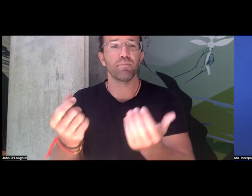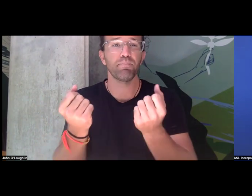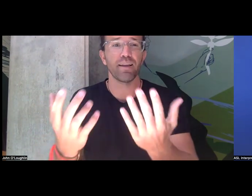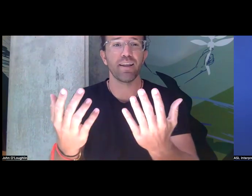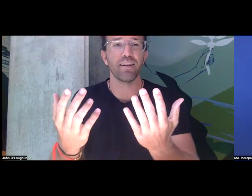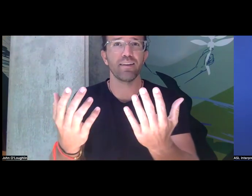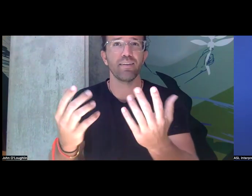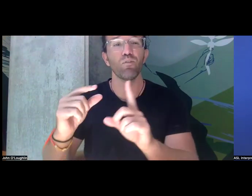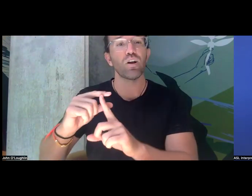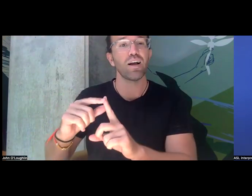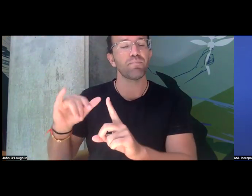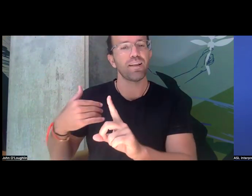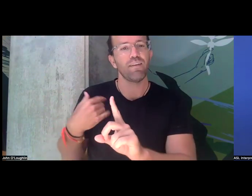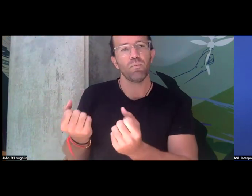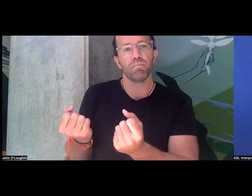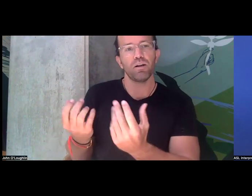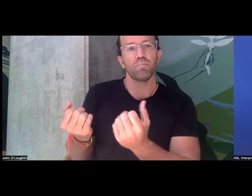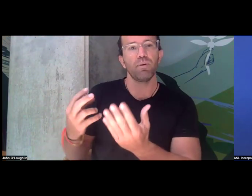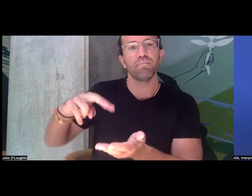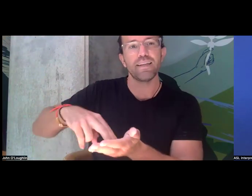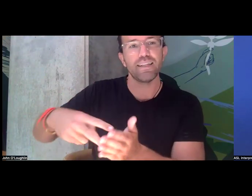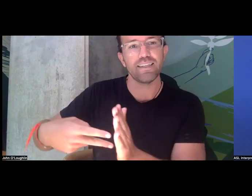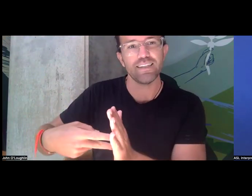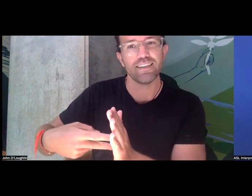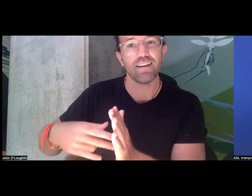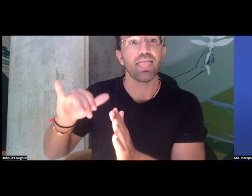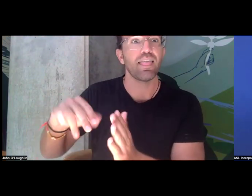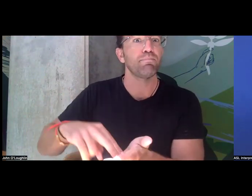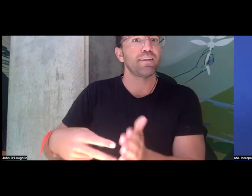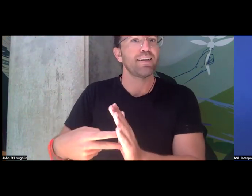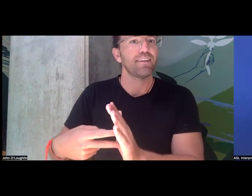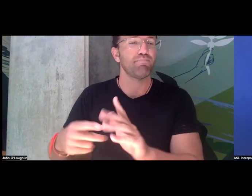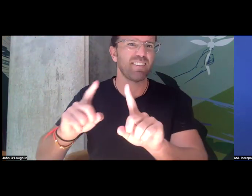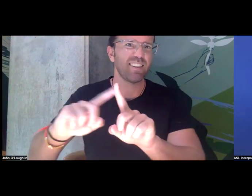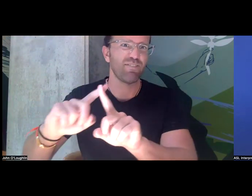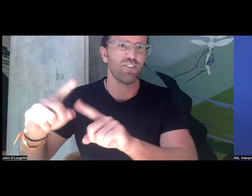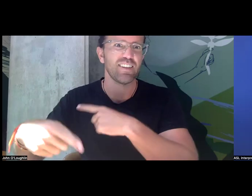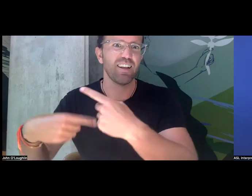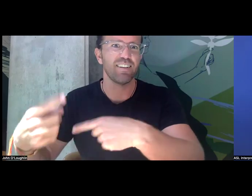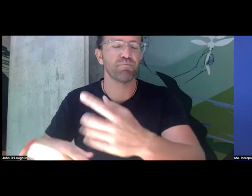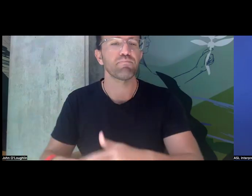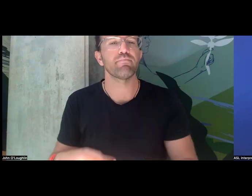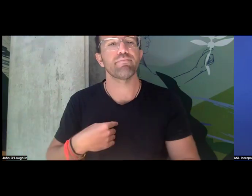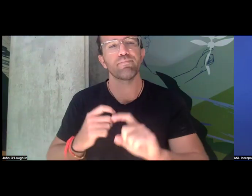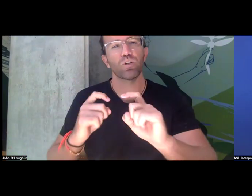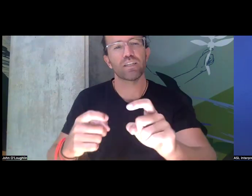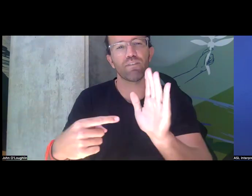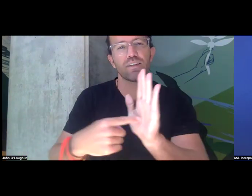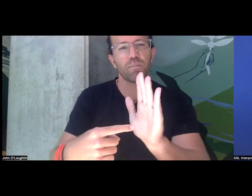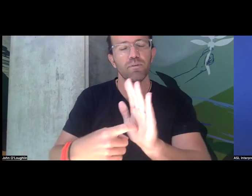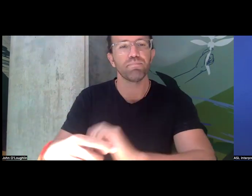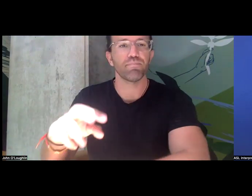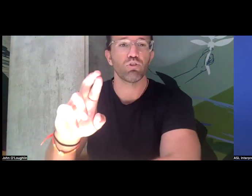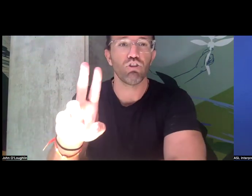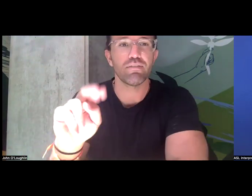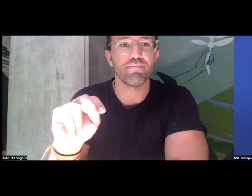to ask. Sometimes there are words that have multiple meanings, and that